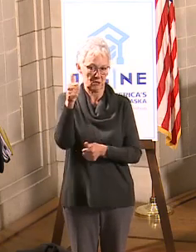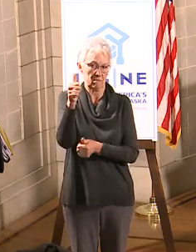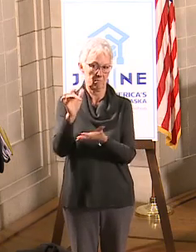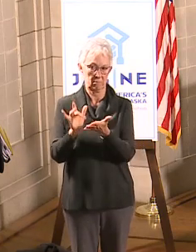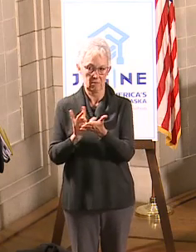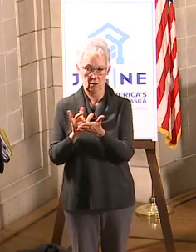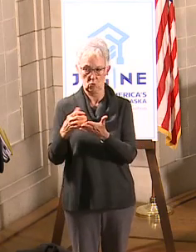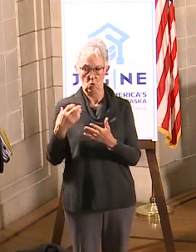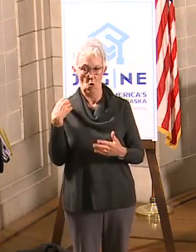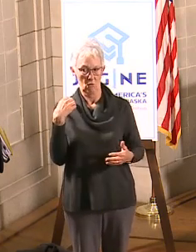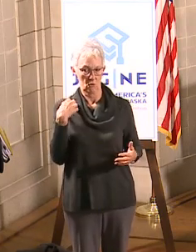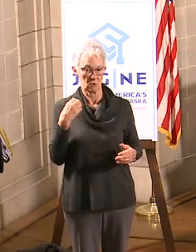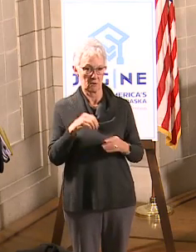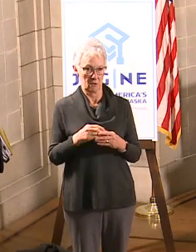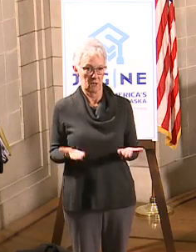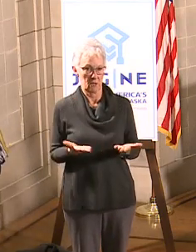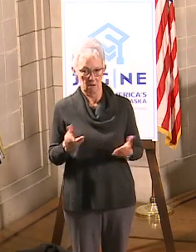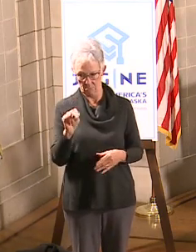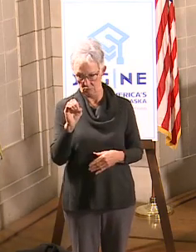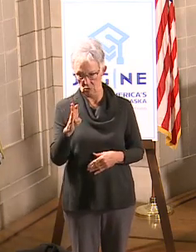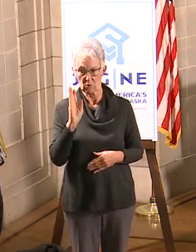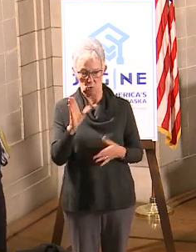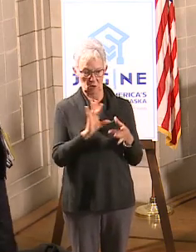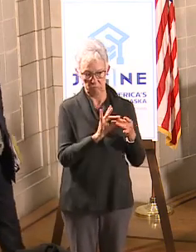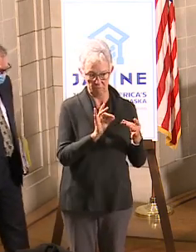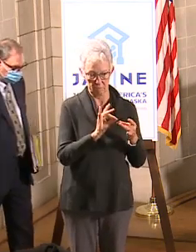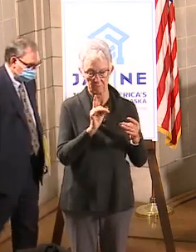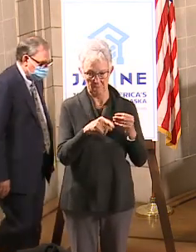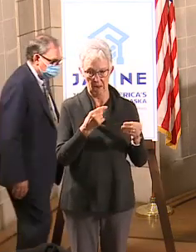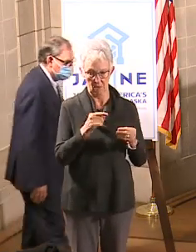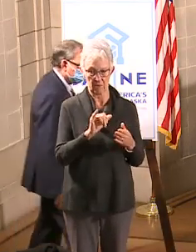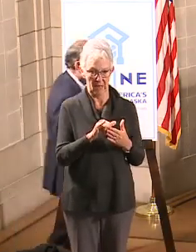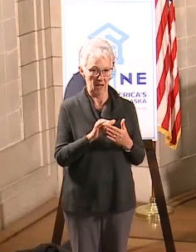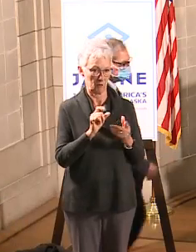state, to be able to come and say a few words about that as well. So, Gary?